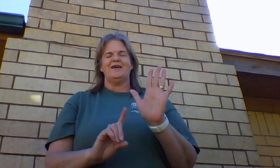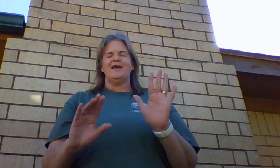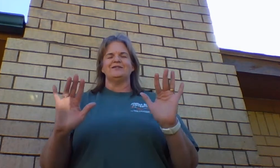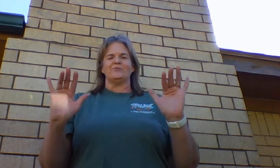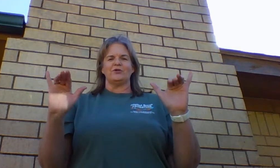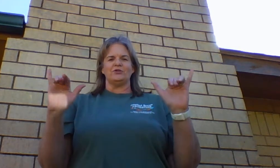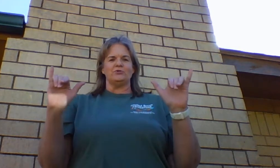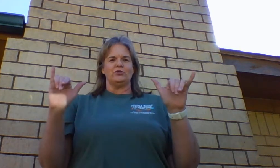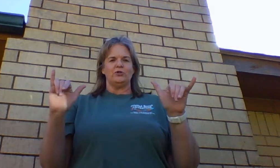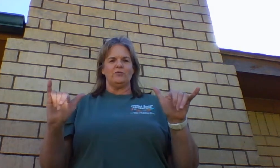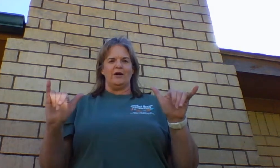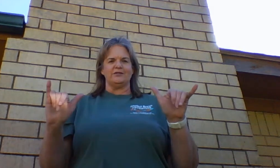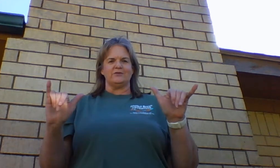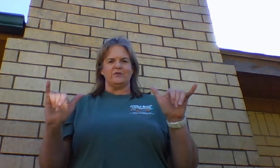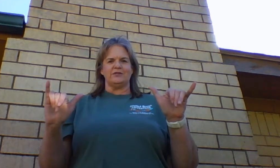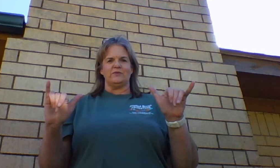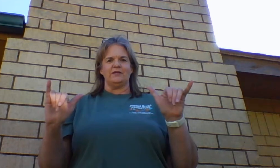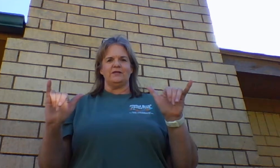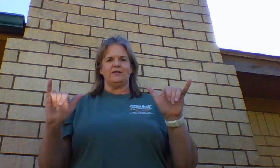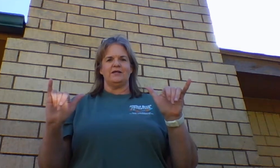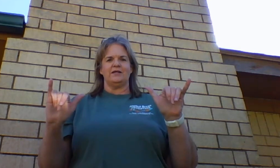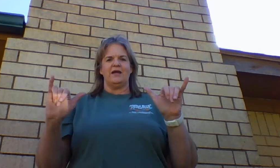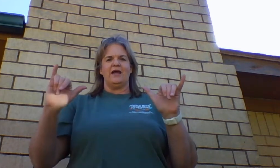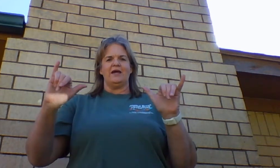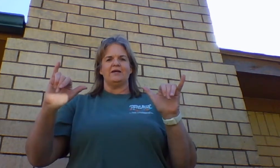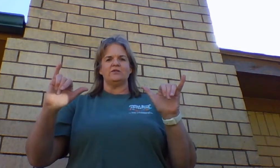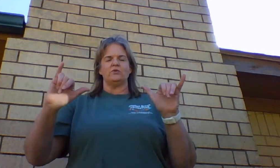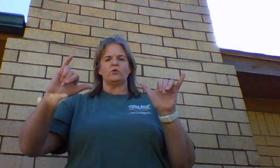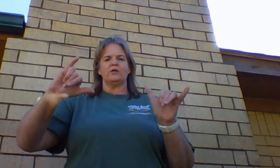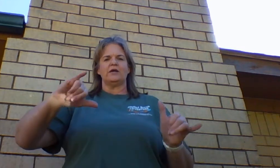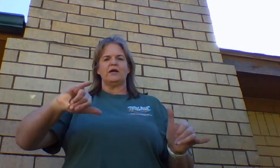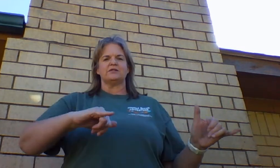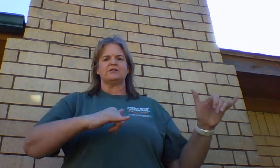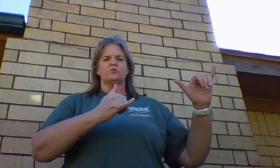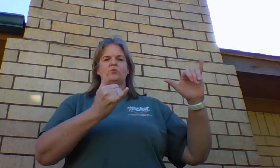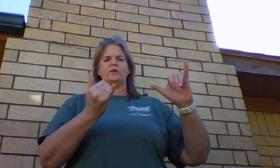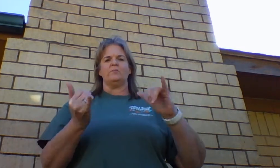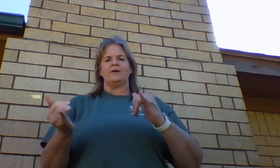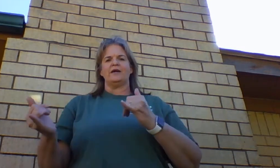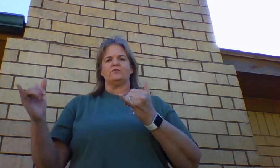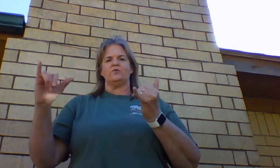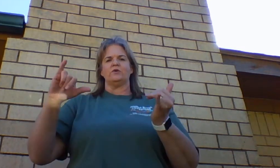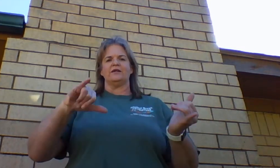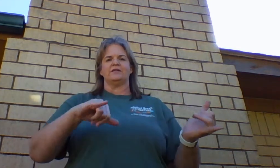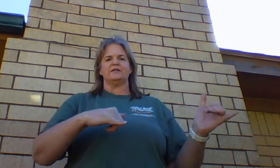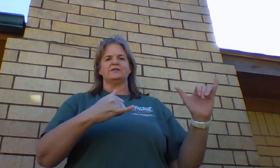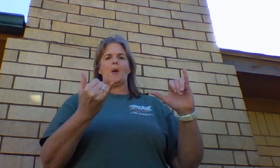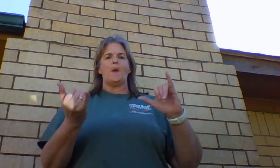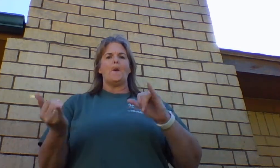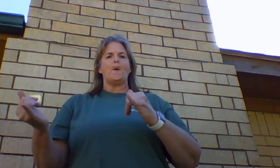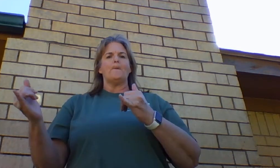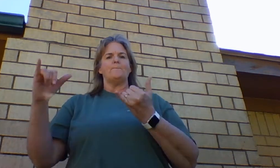So we're going to do two Y's for this one, and we're going to kind of sweep back and forth like this.